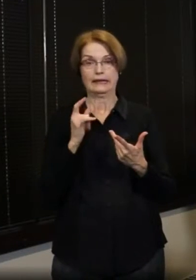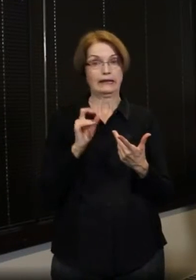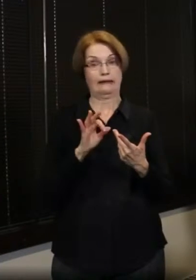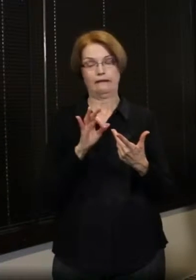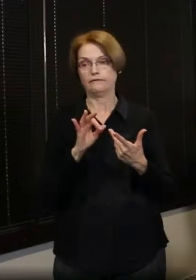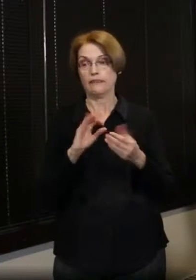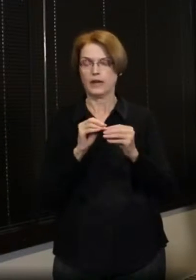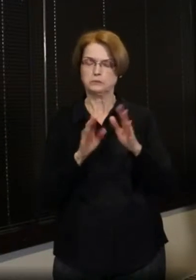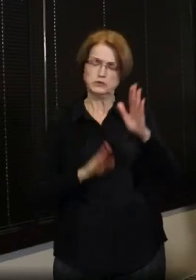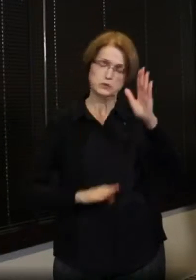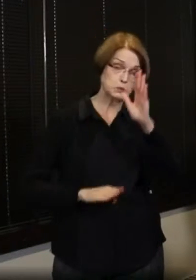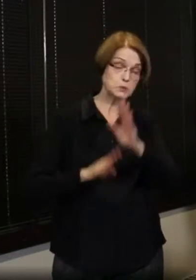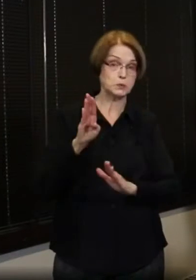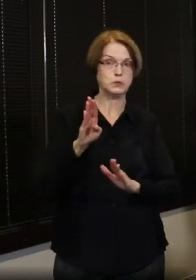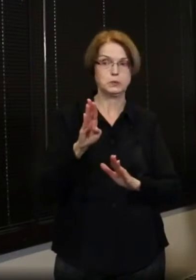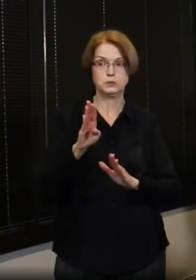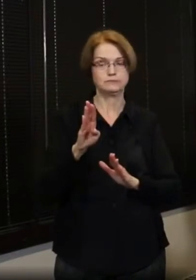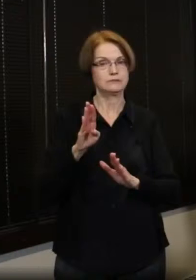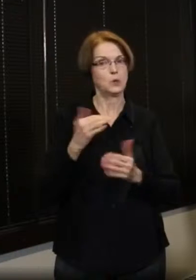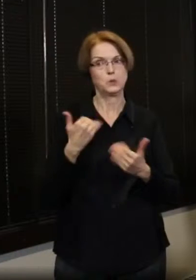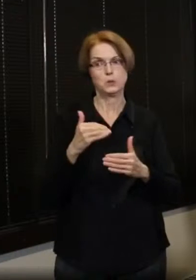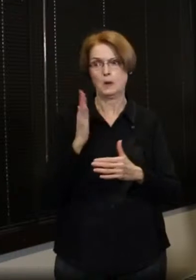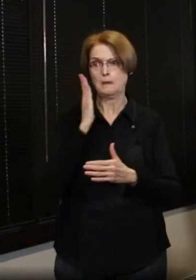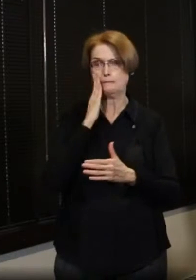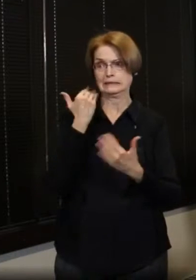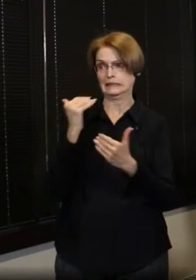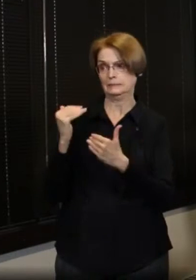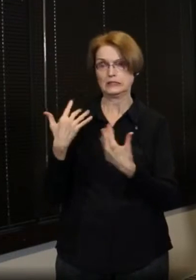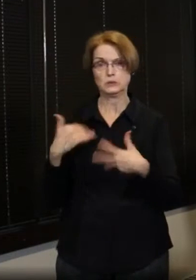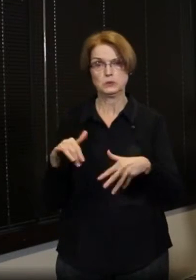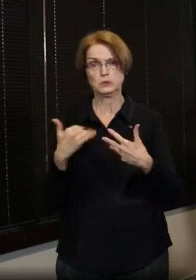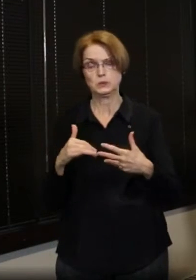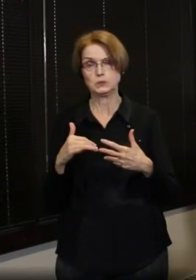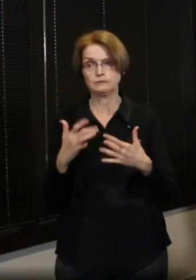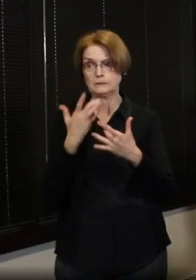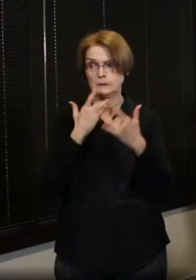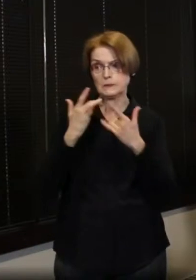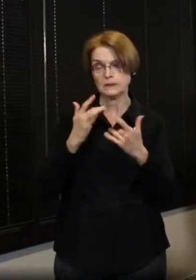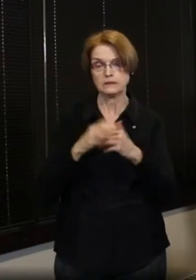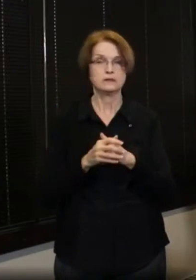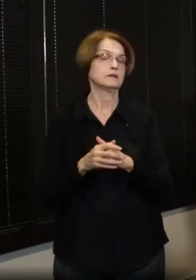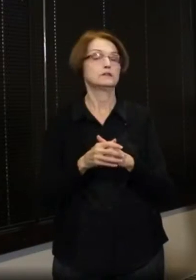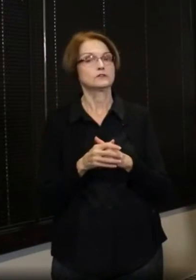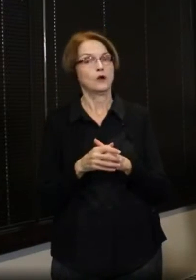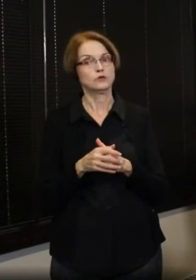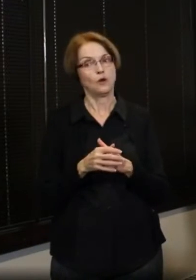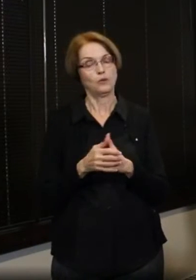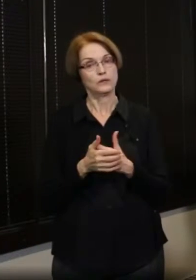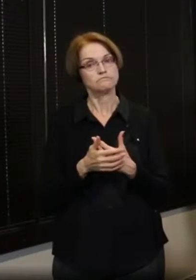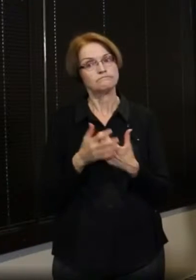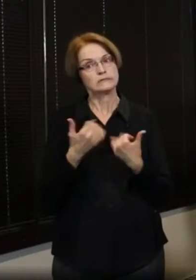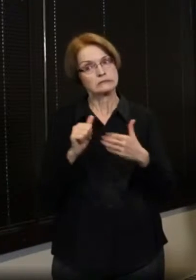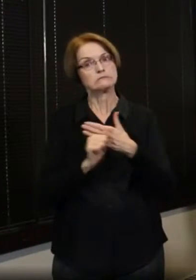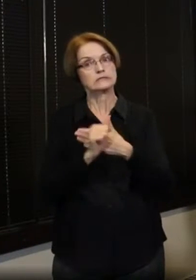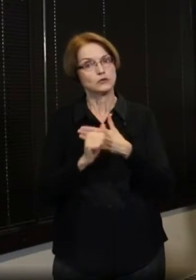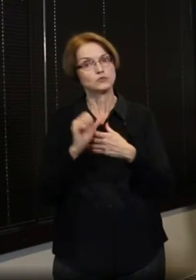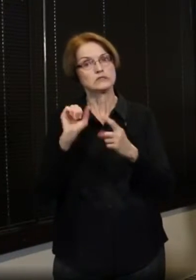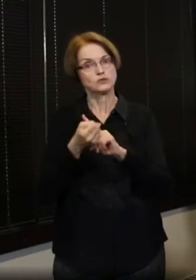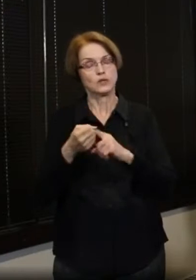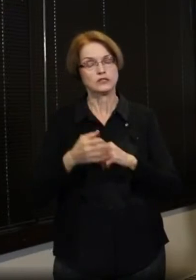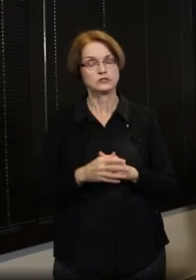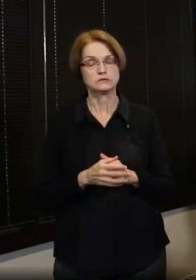see a surge in cases. And so we're not out of this by any stretch. And